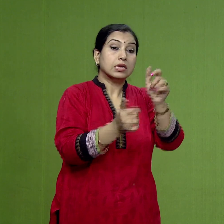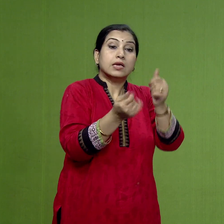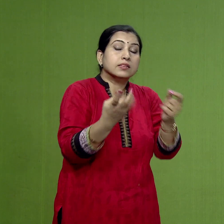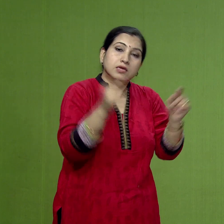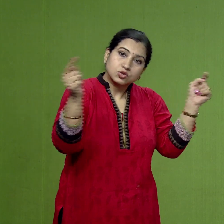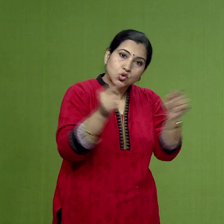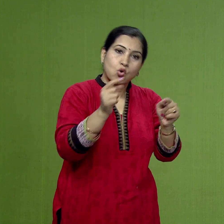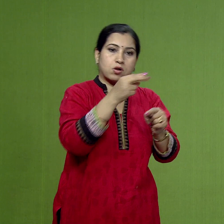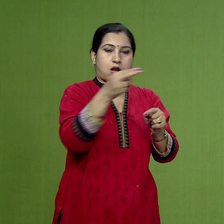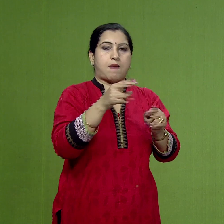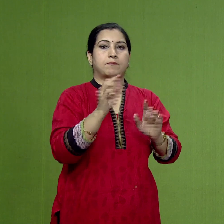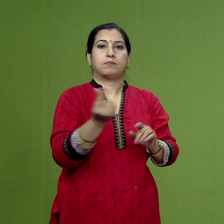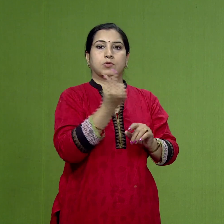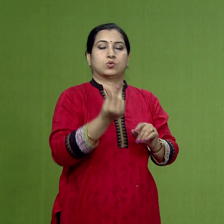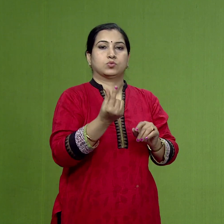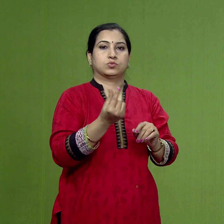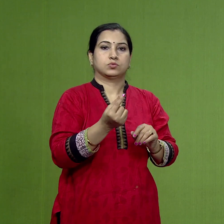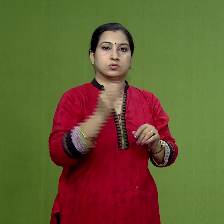to be taken every year.